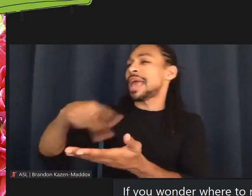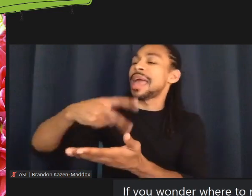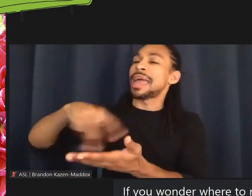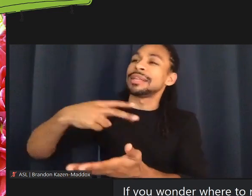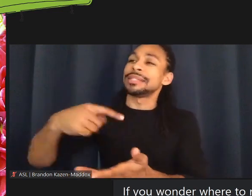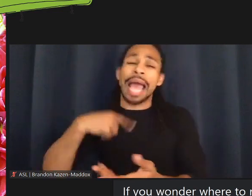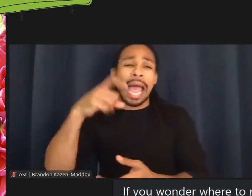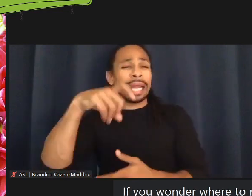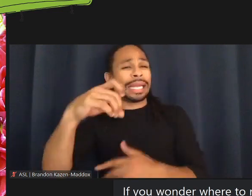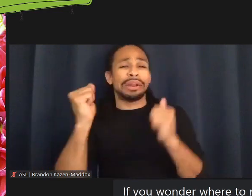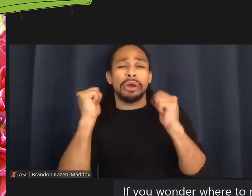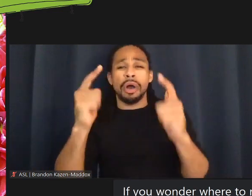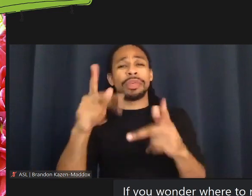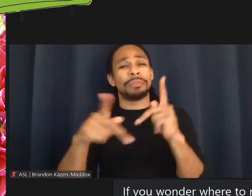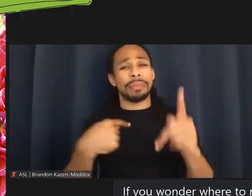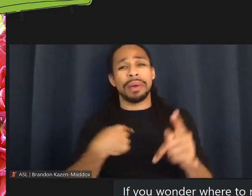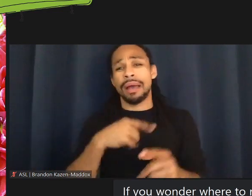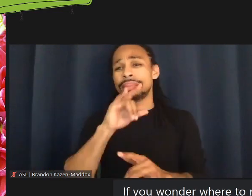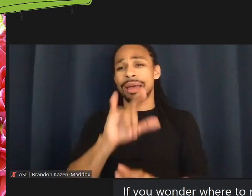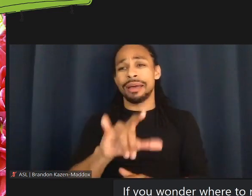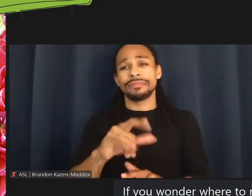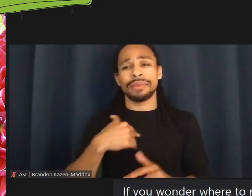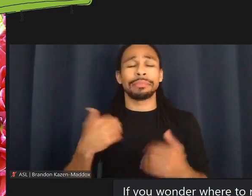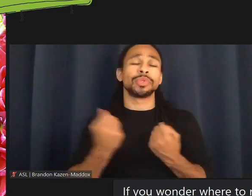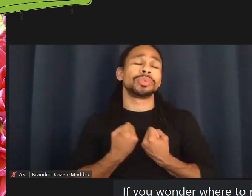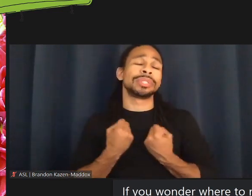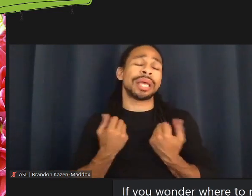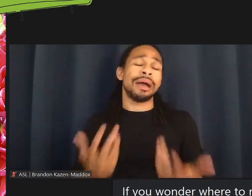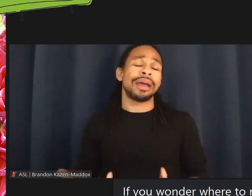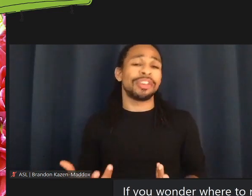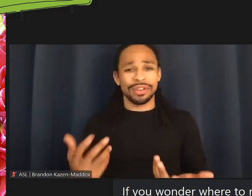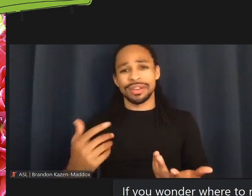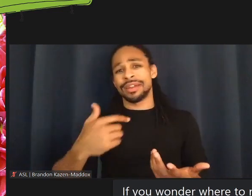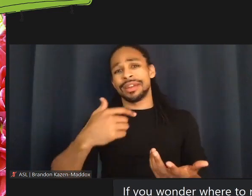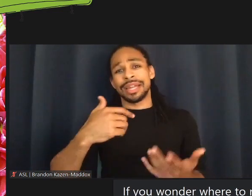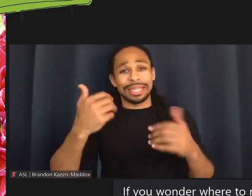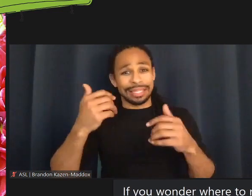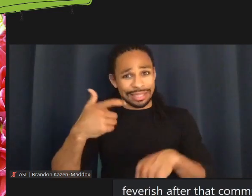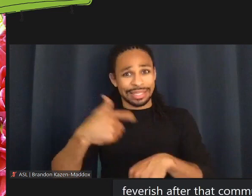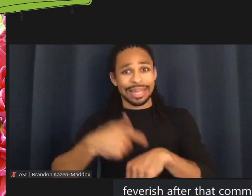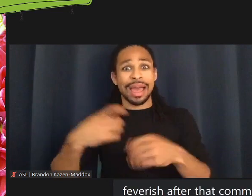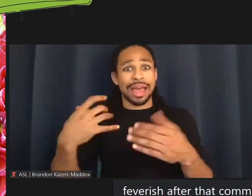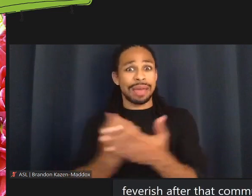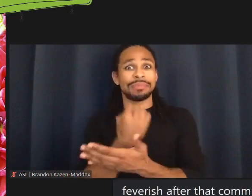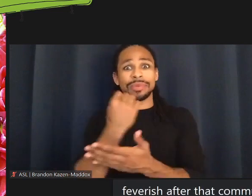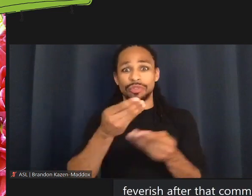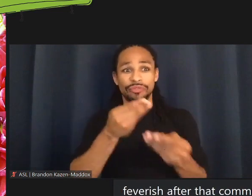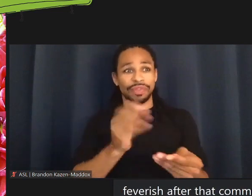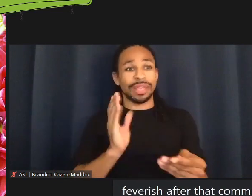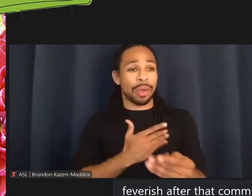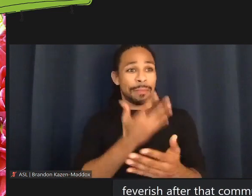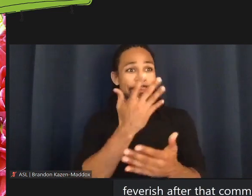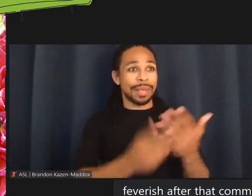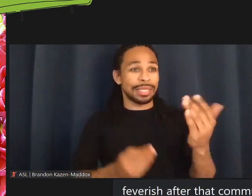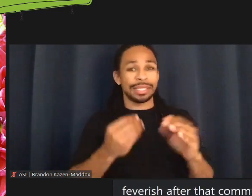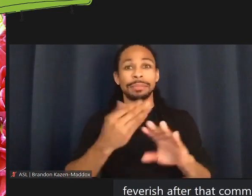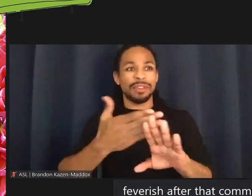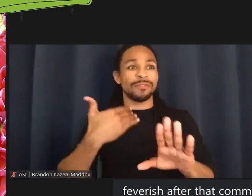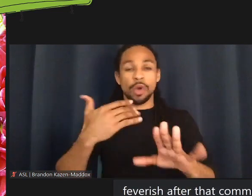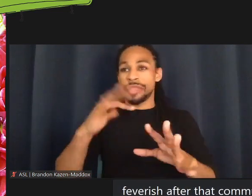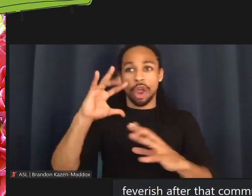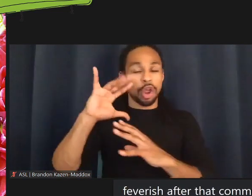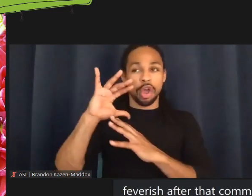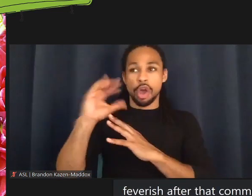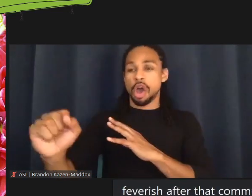I'm too tired. Time to feed our missing before they come gone. Third eye is a glory hole.